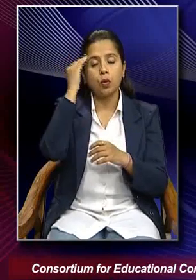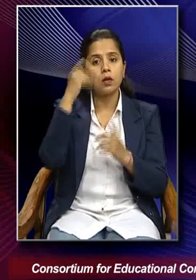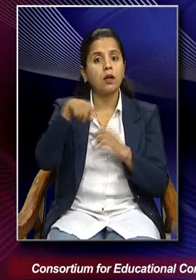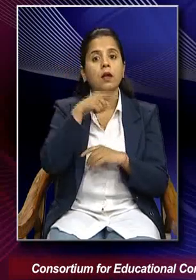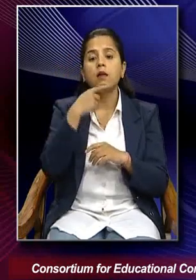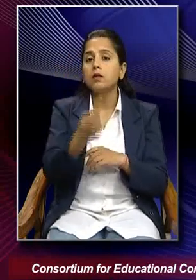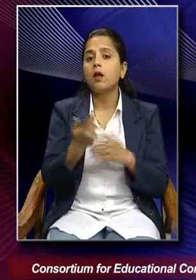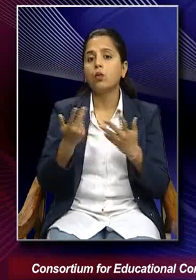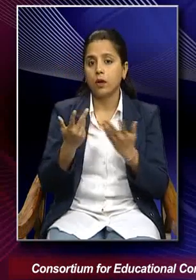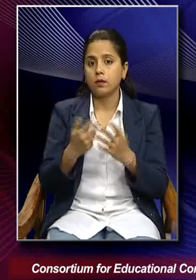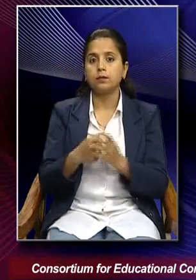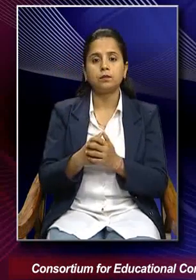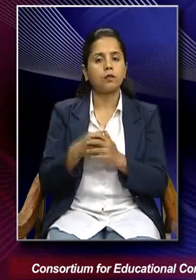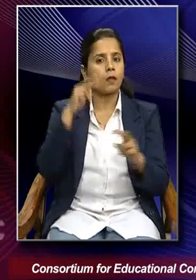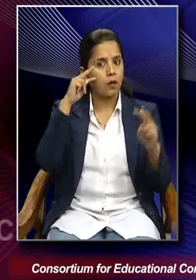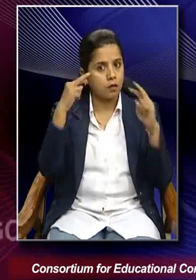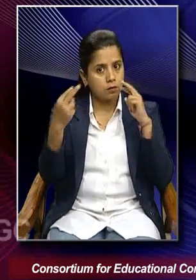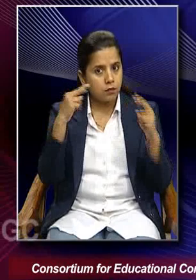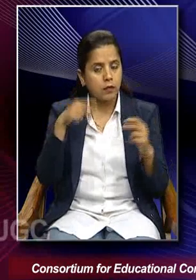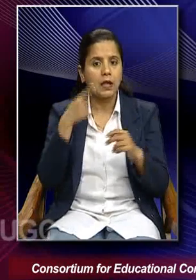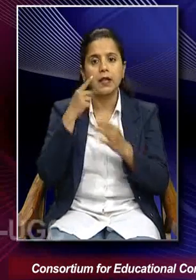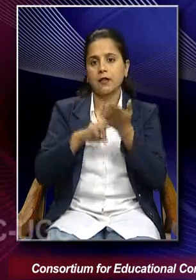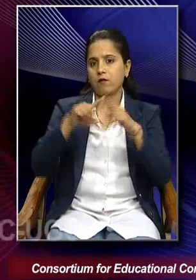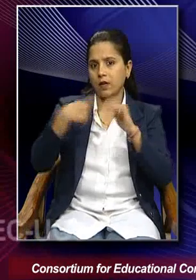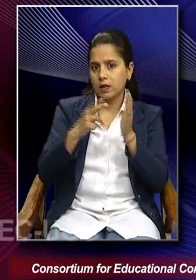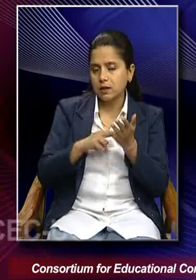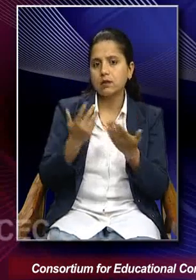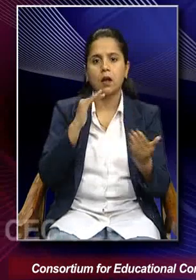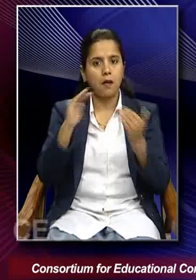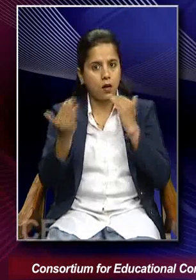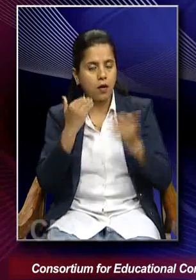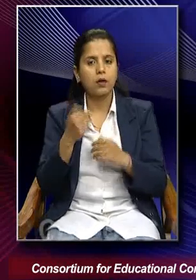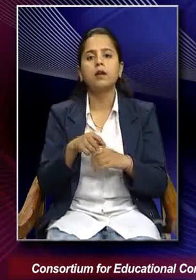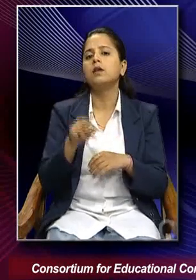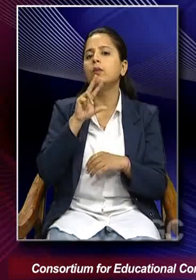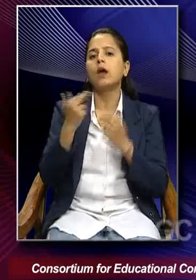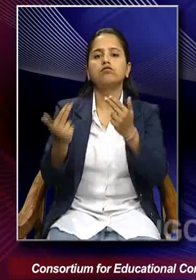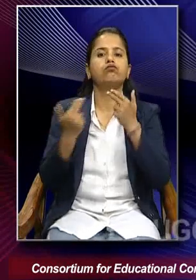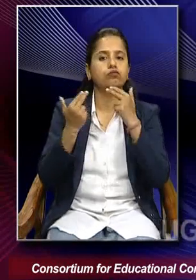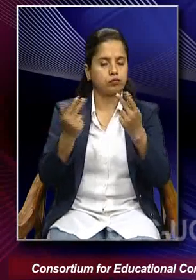are perception, inference, comparison, and verbal testimony.